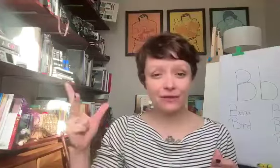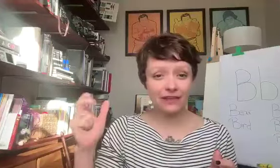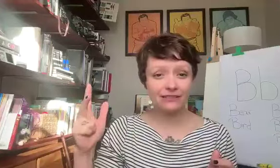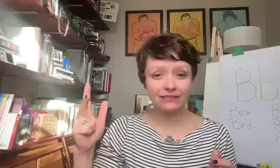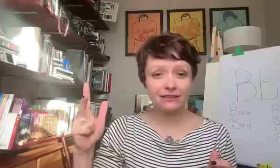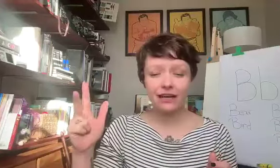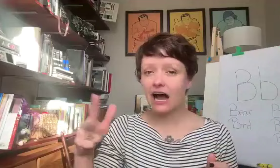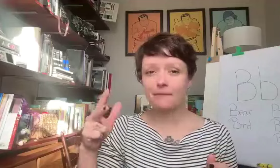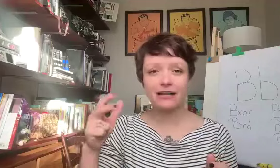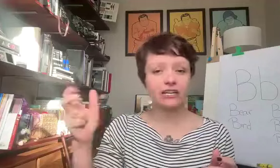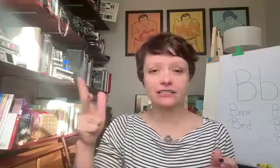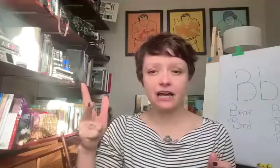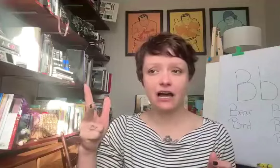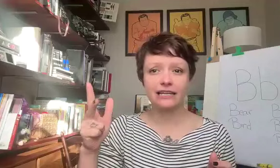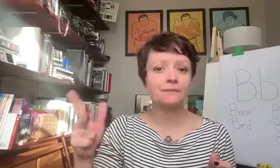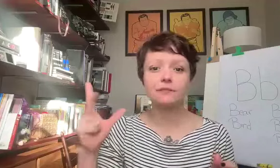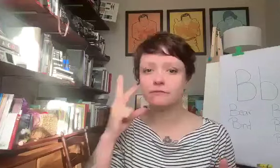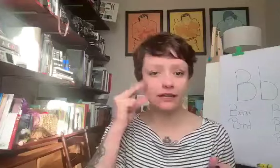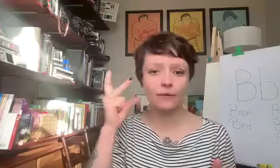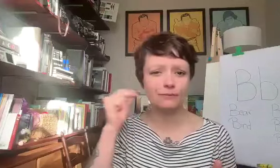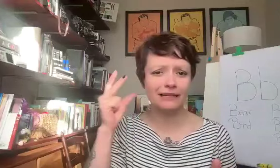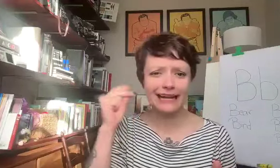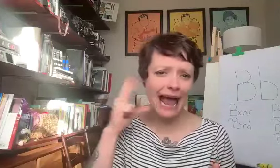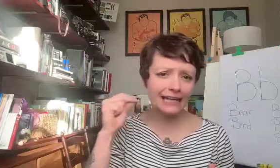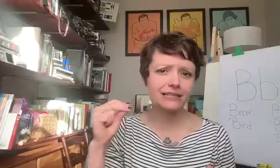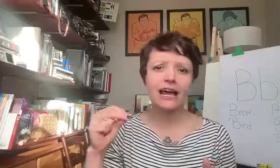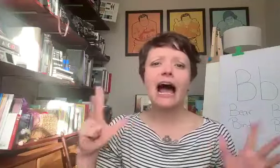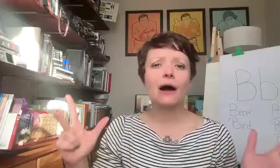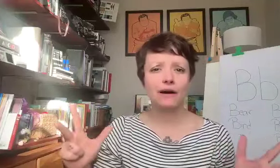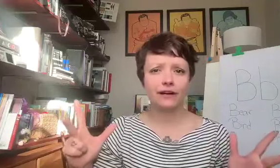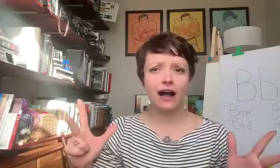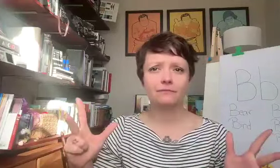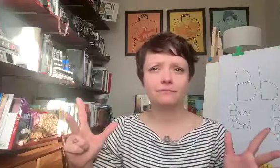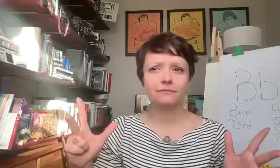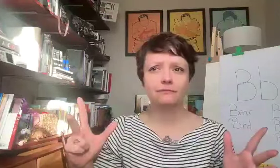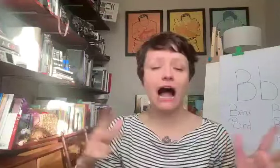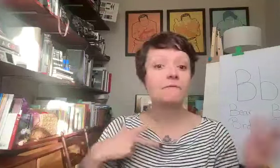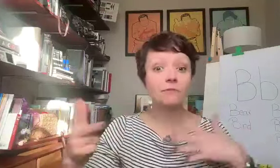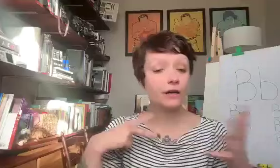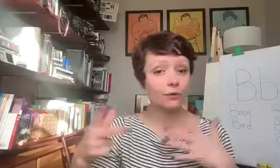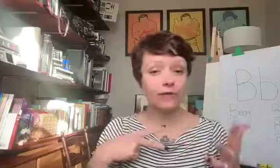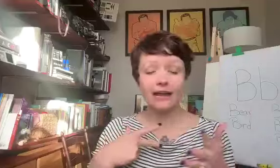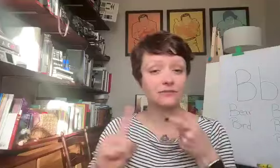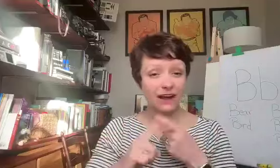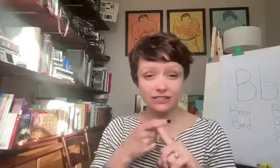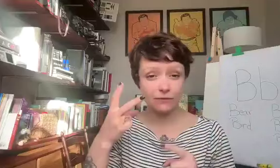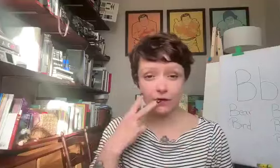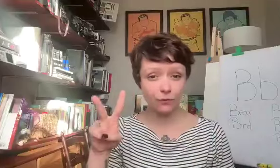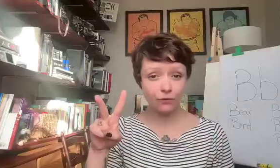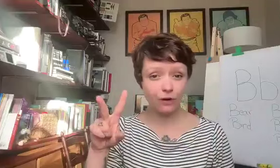with this and just keeps like go. It'd be like cat. However, I'm familiar with, and his friends are familiar with what